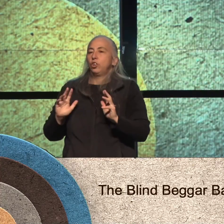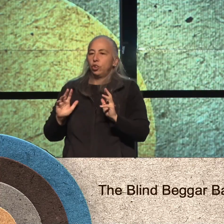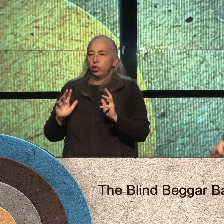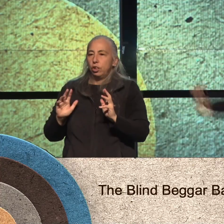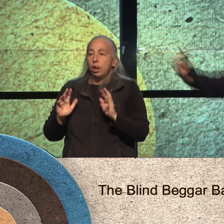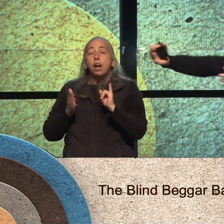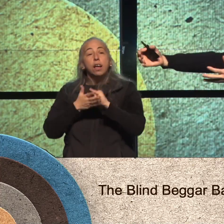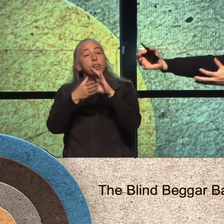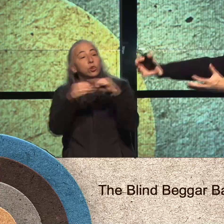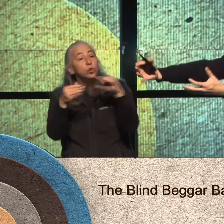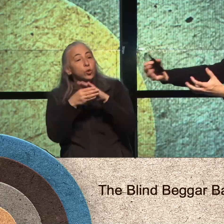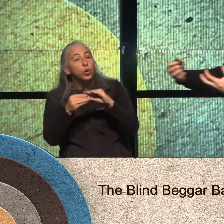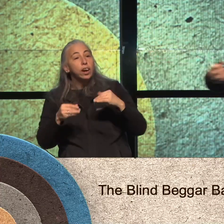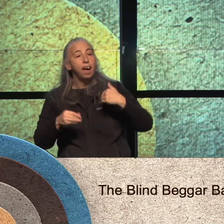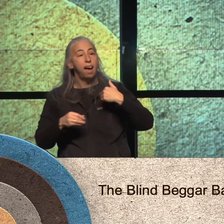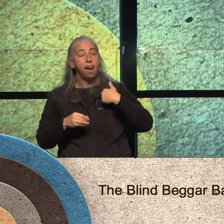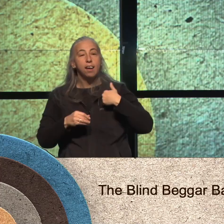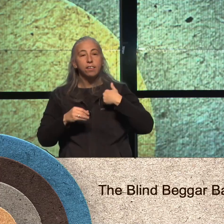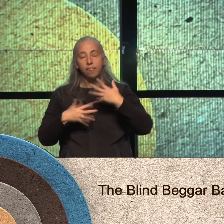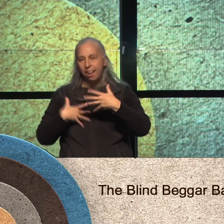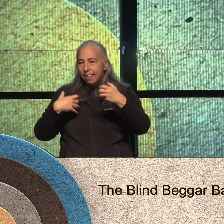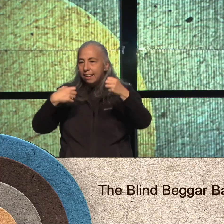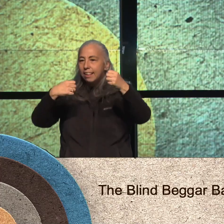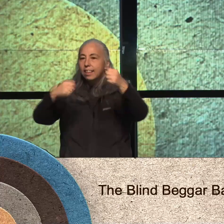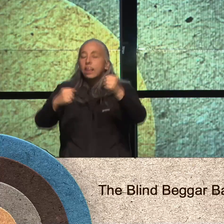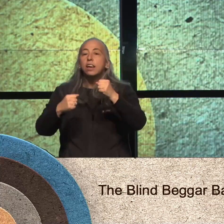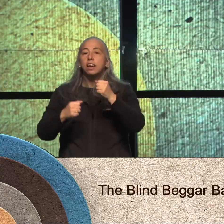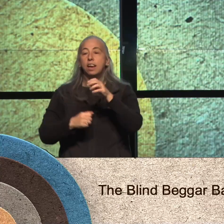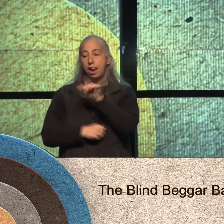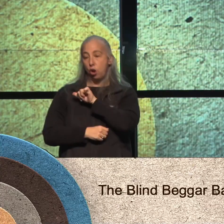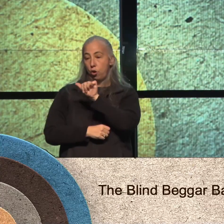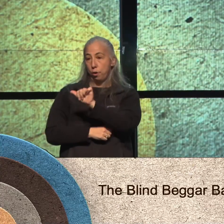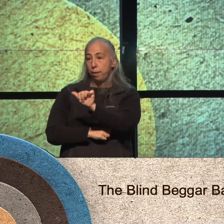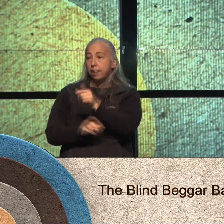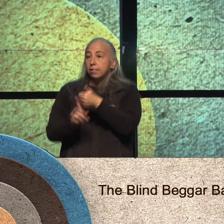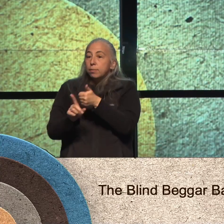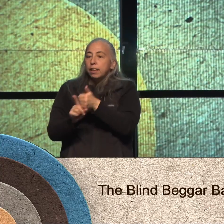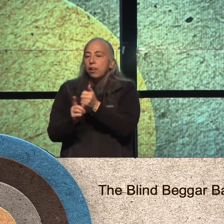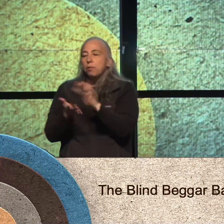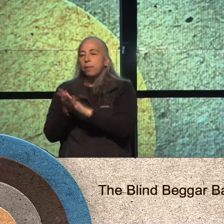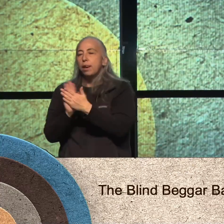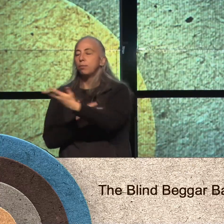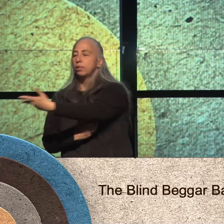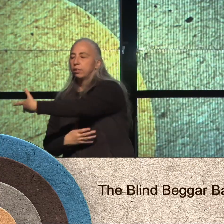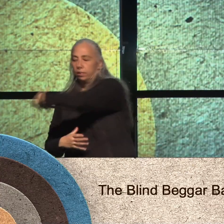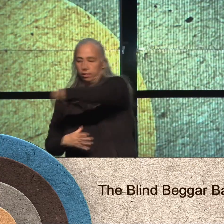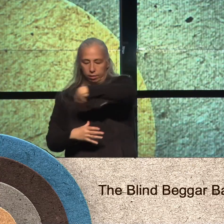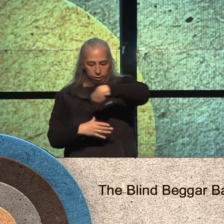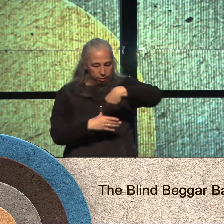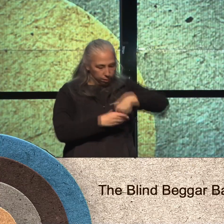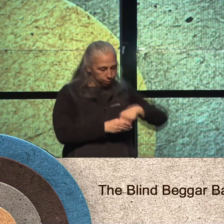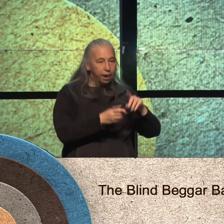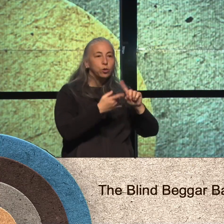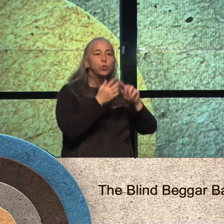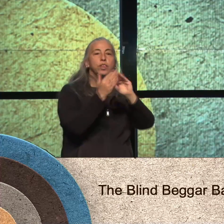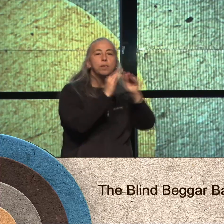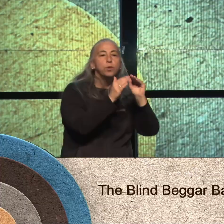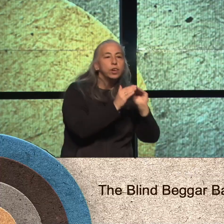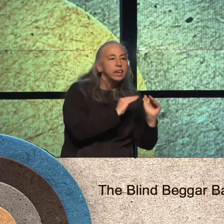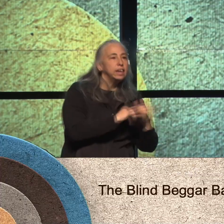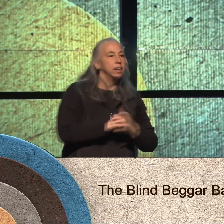in this story, a bringing of Bartimaeus back into community. He doesn't just kind of say a